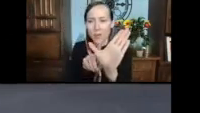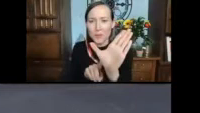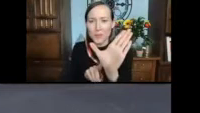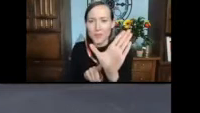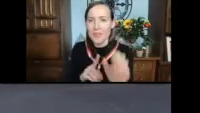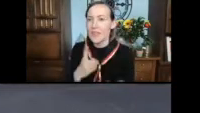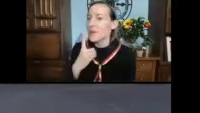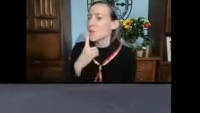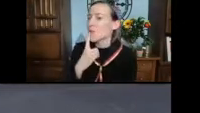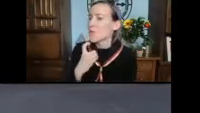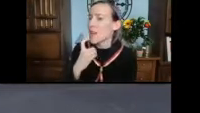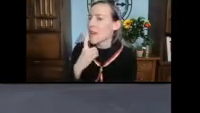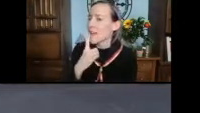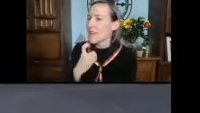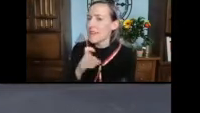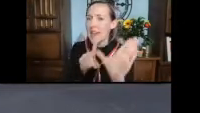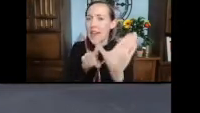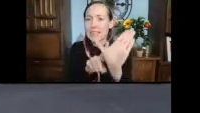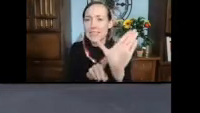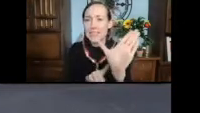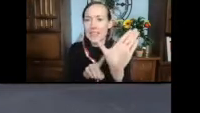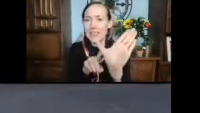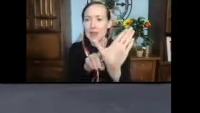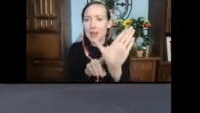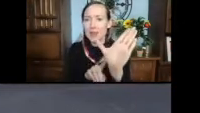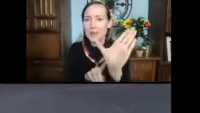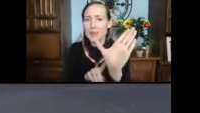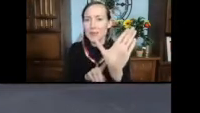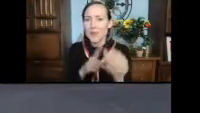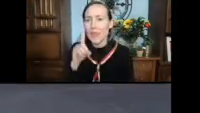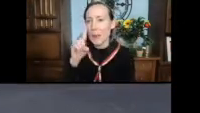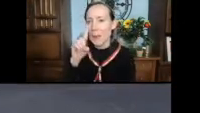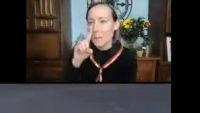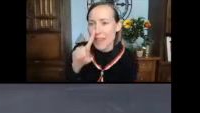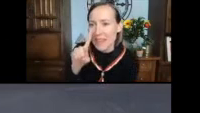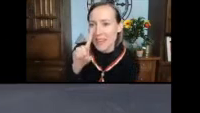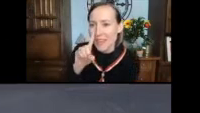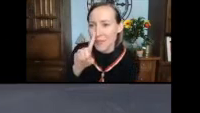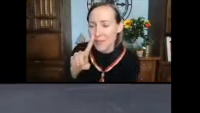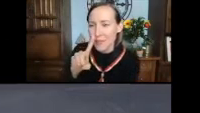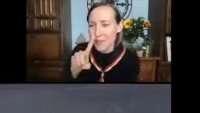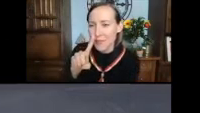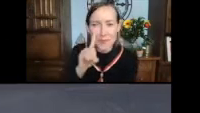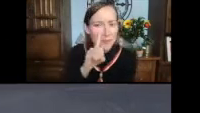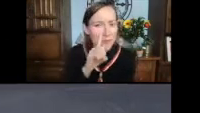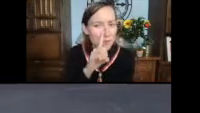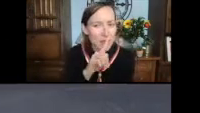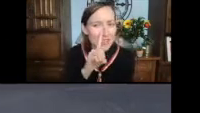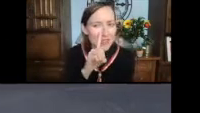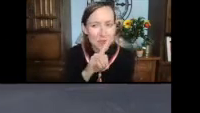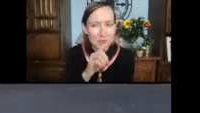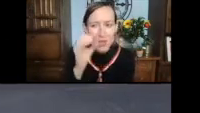yellow. So red and yellow. Pink.